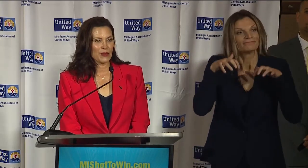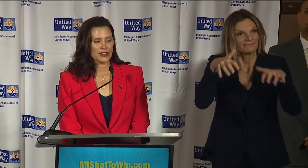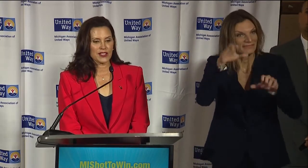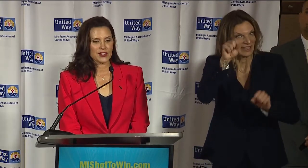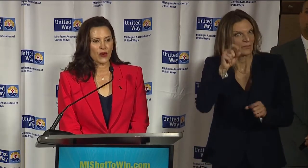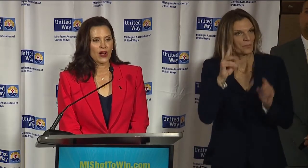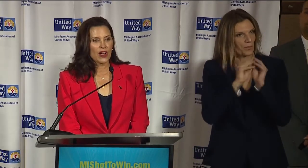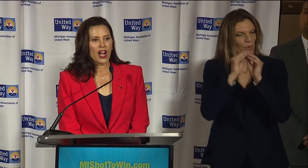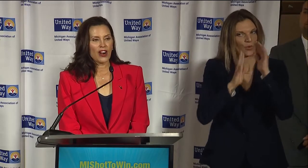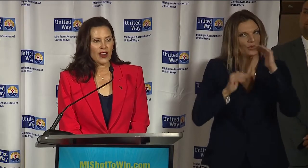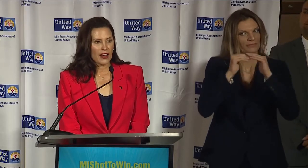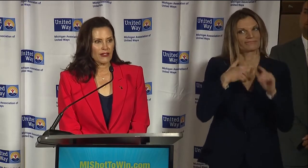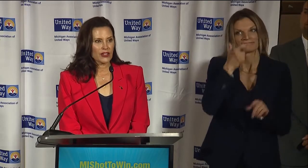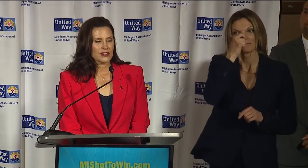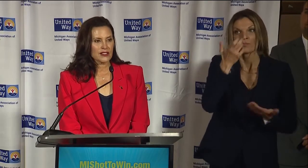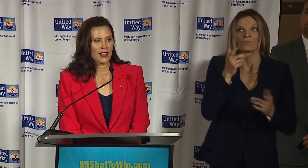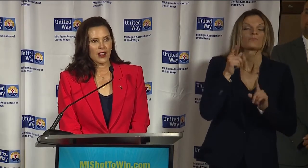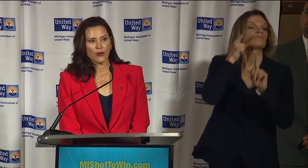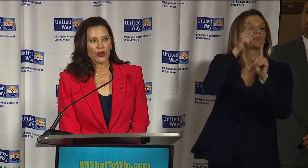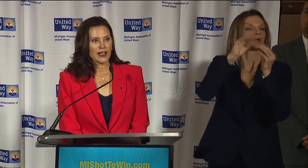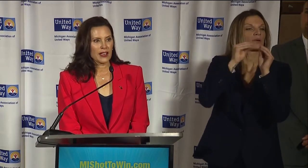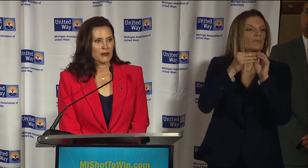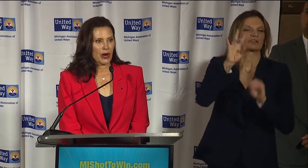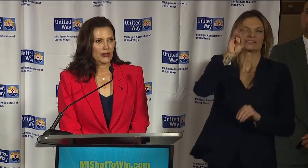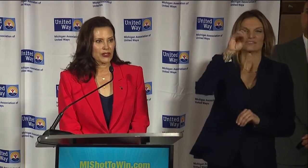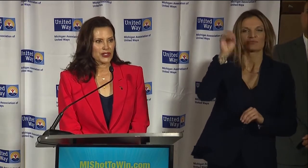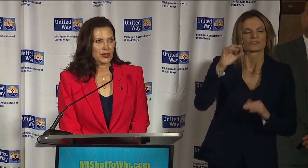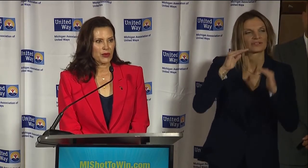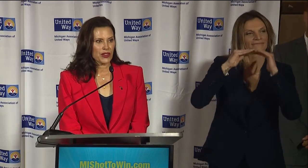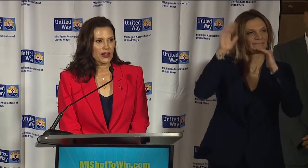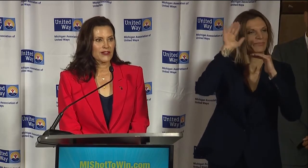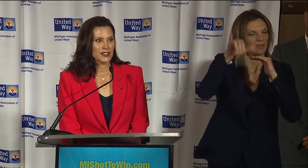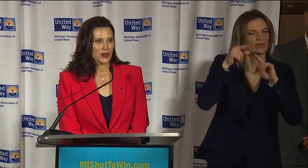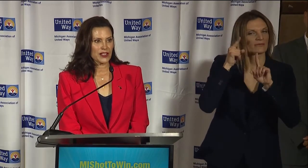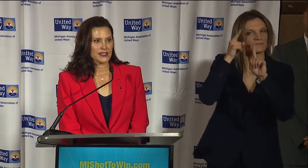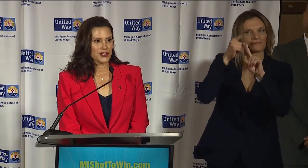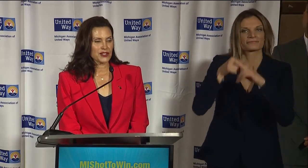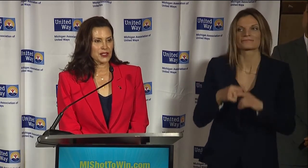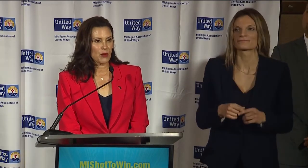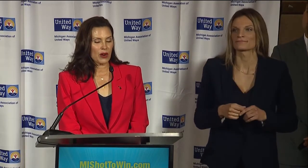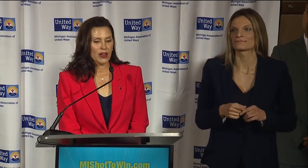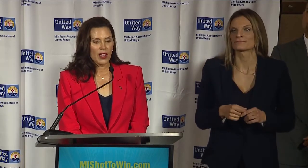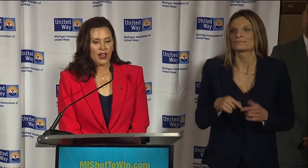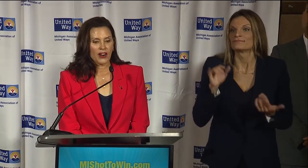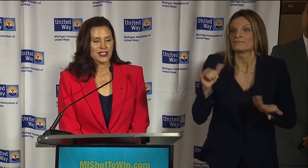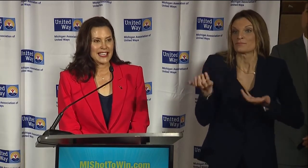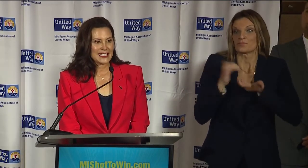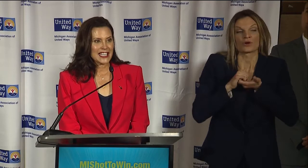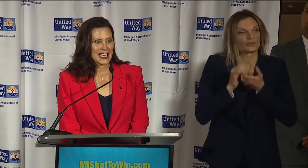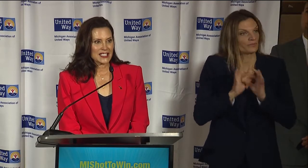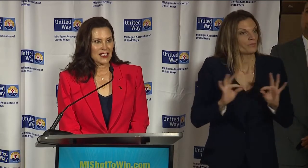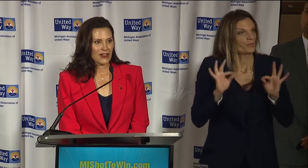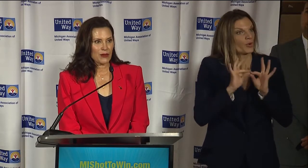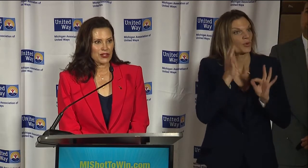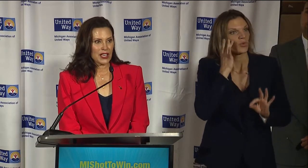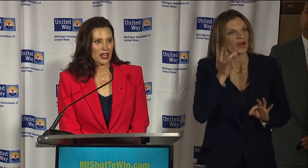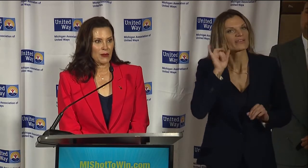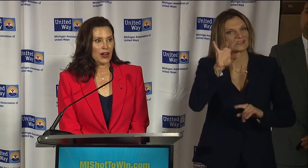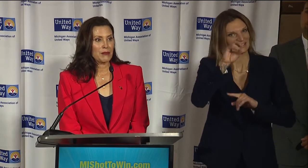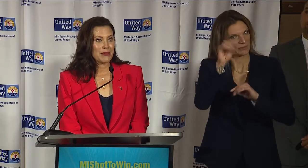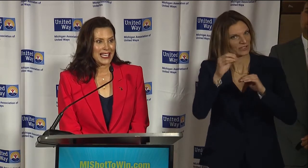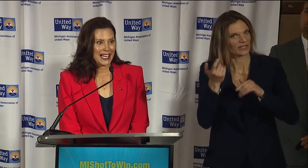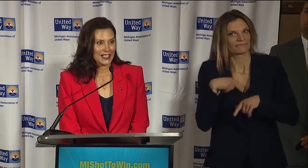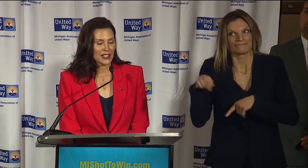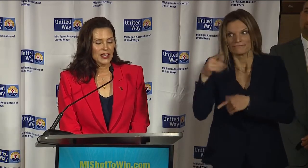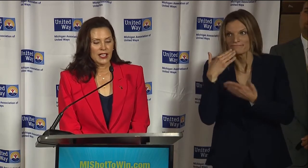that 70%. So our efforts, working in partnership with all of these organizations and more, are to get to that 70%